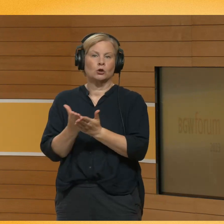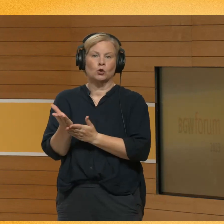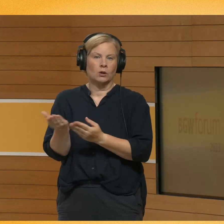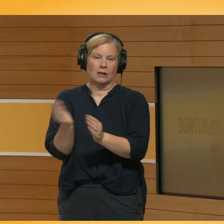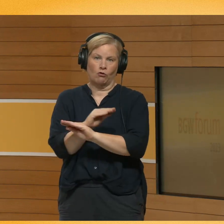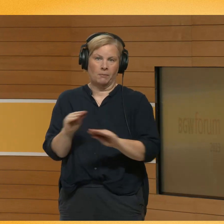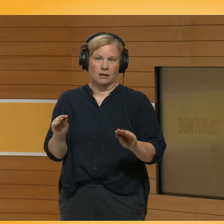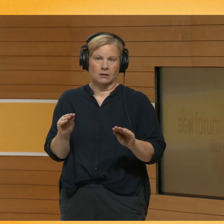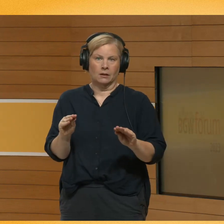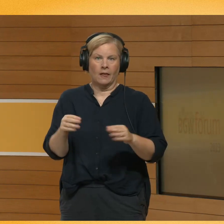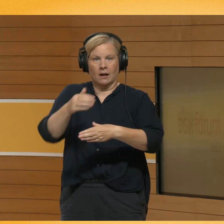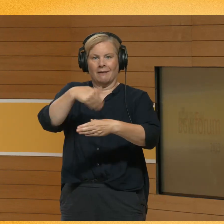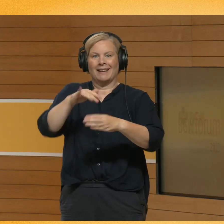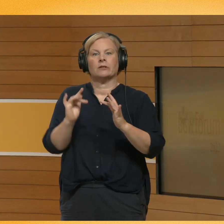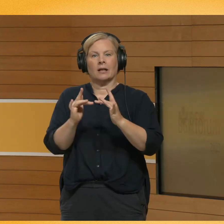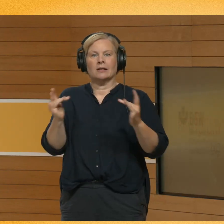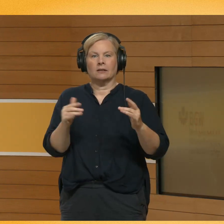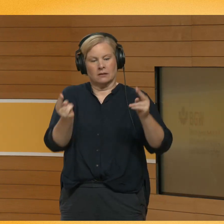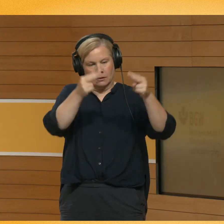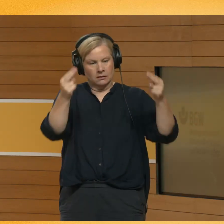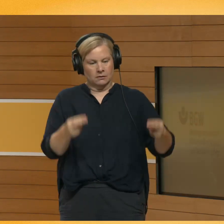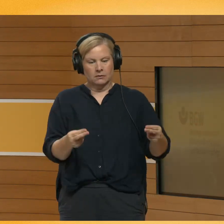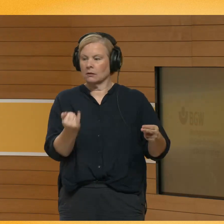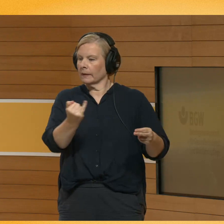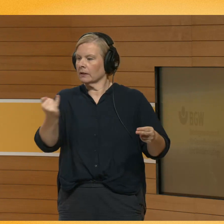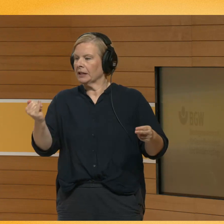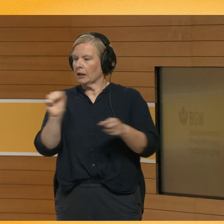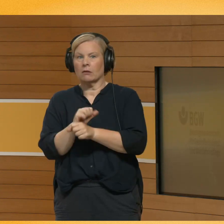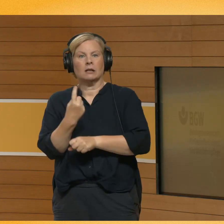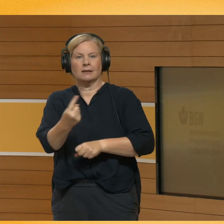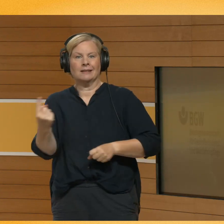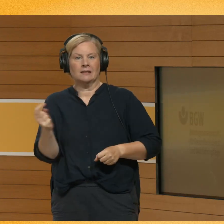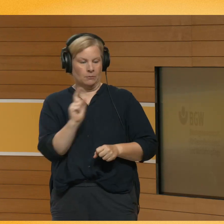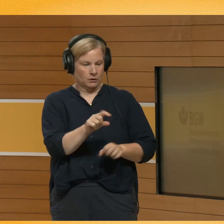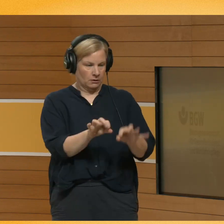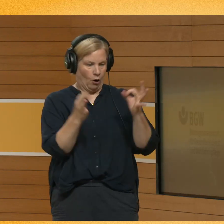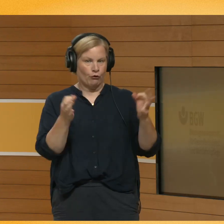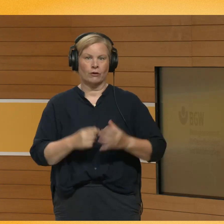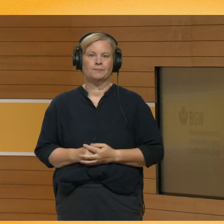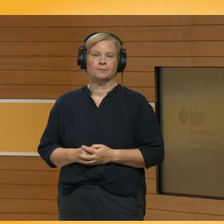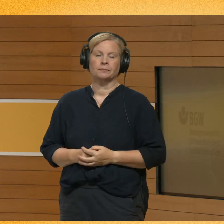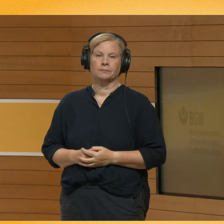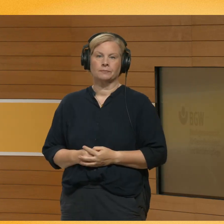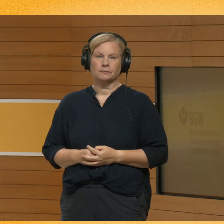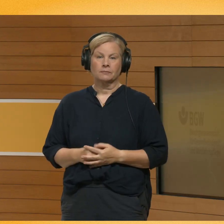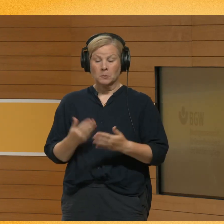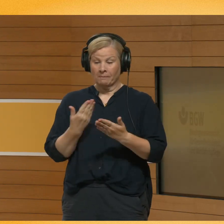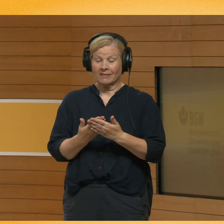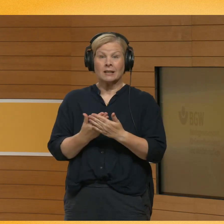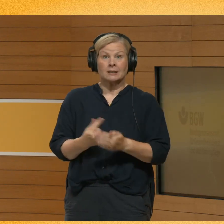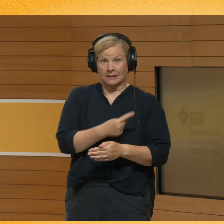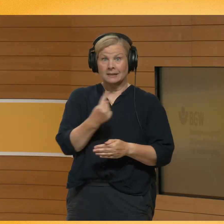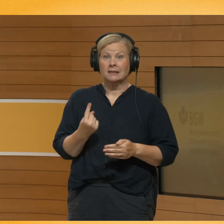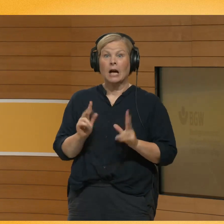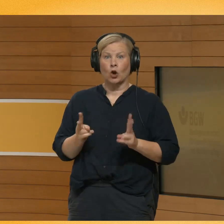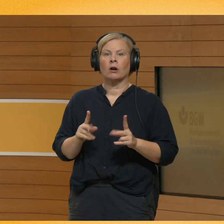themselves, and this year we will do the next step, because it's a difference if you just